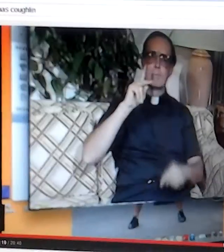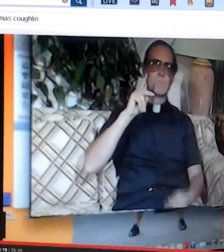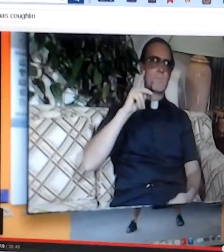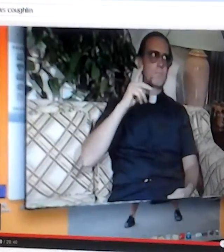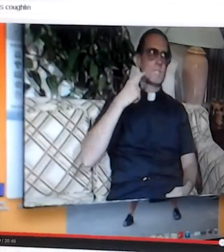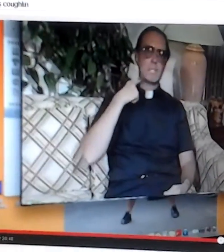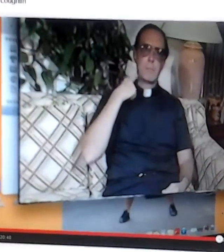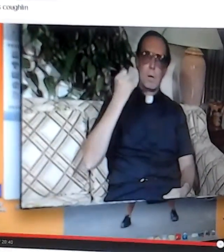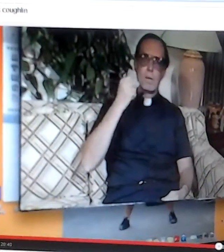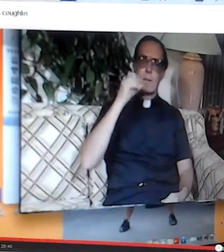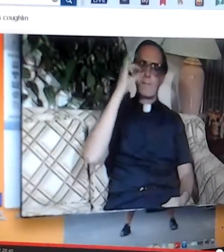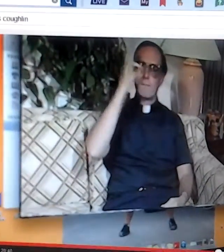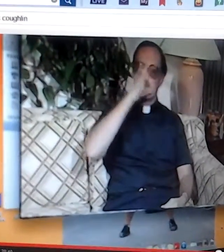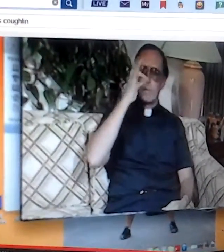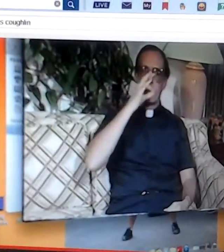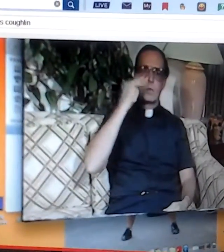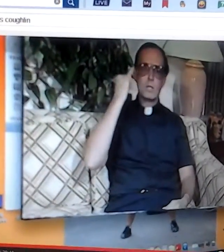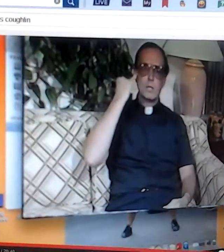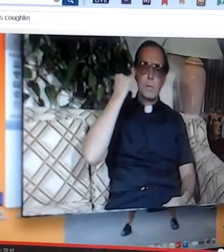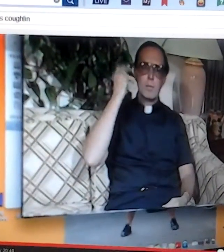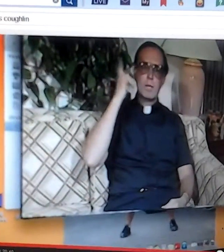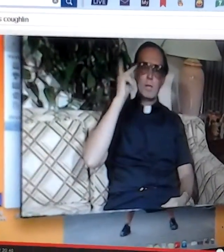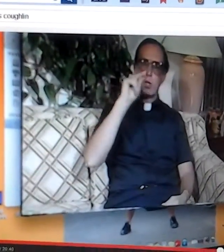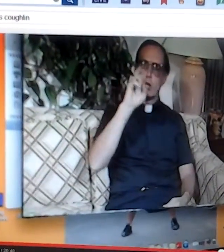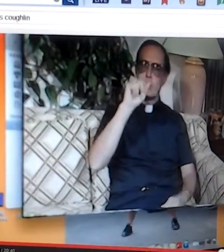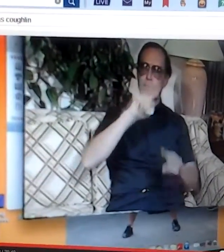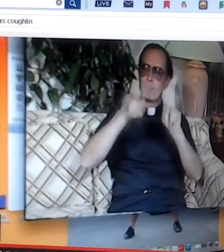is a different culture here.